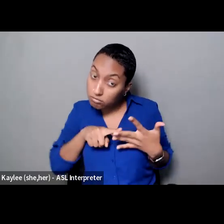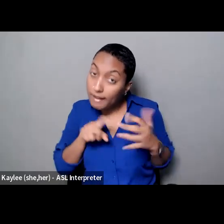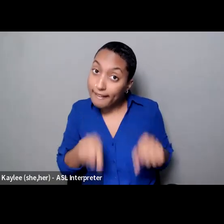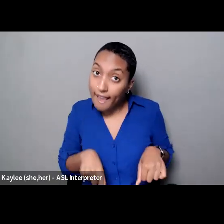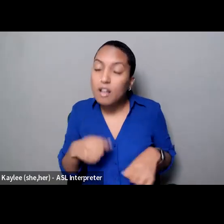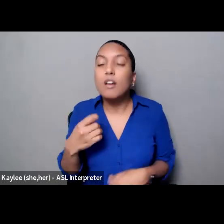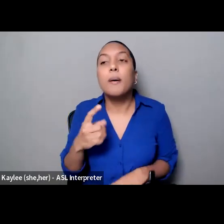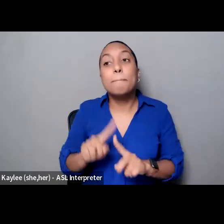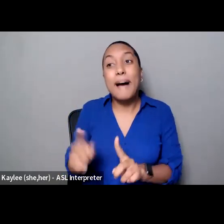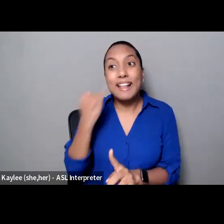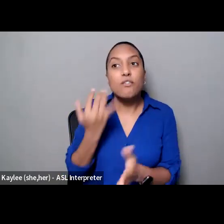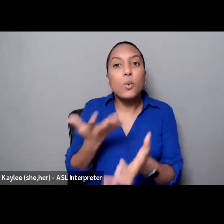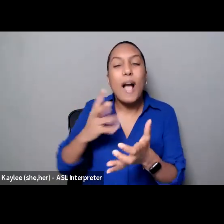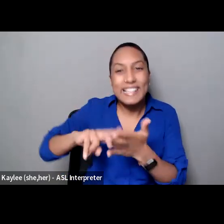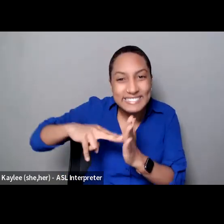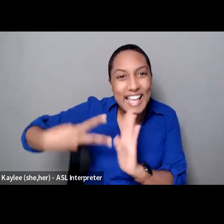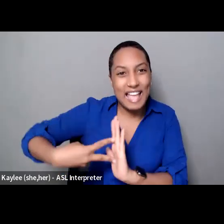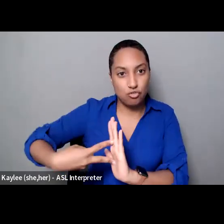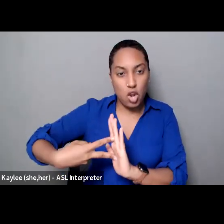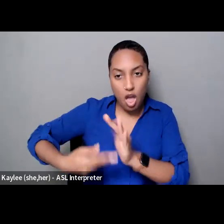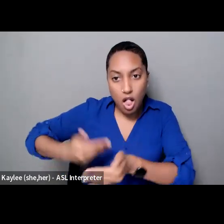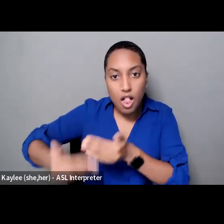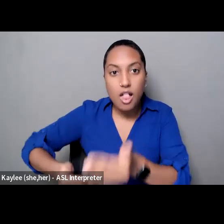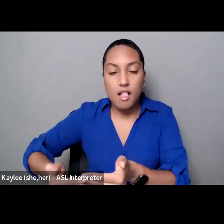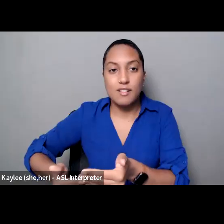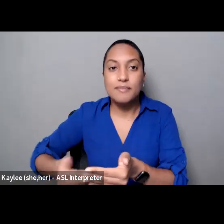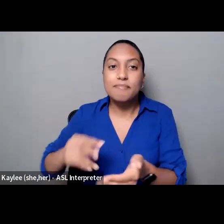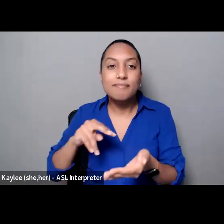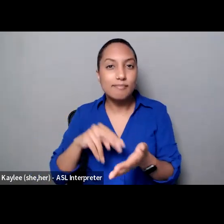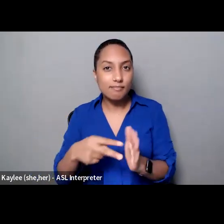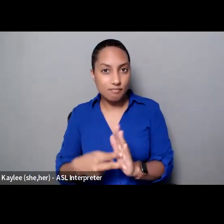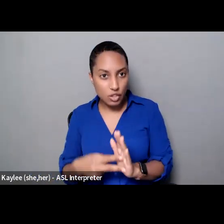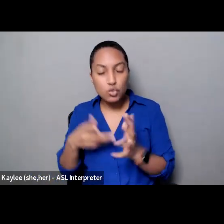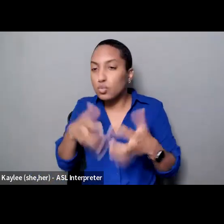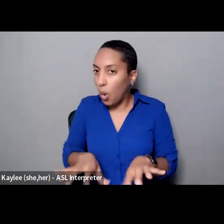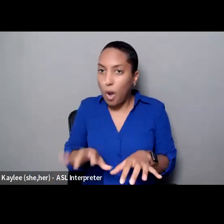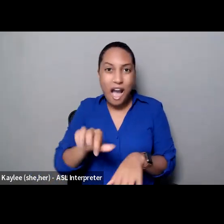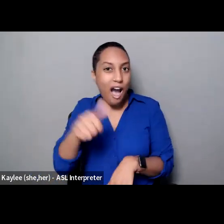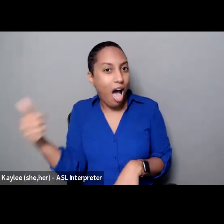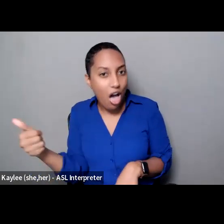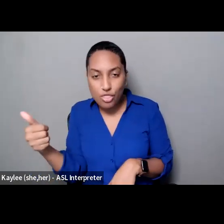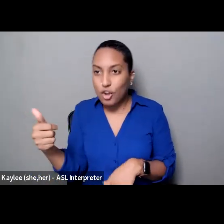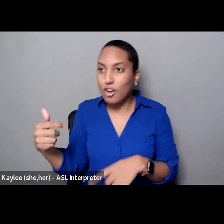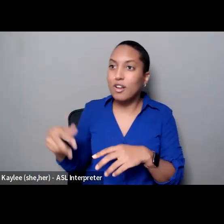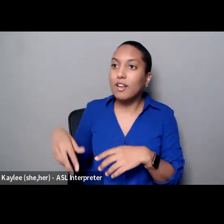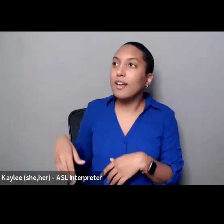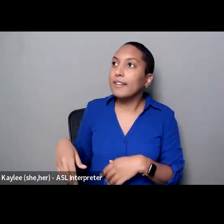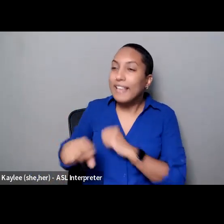to make sure that there are not other conflicting and competing issues that are going to get in the way of you moving forward.